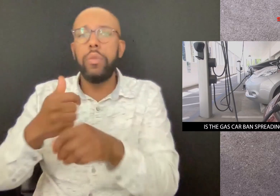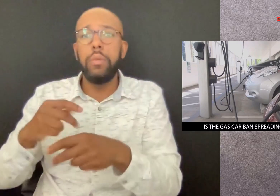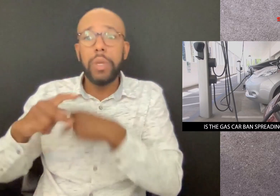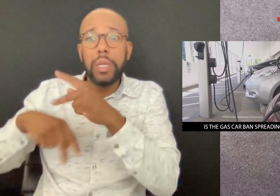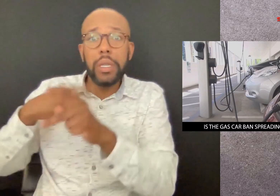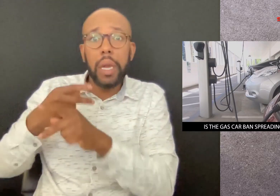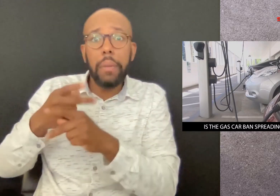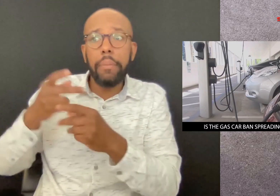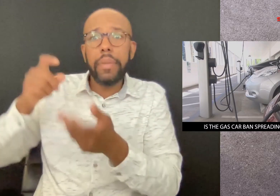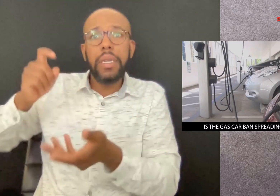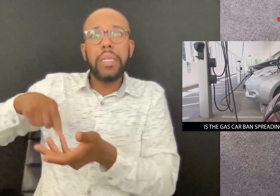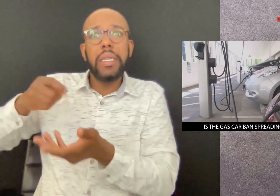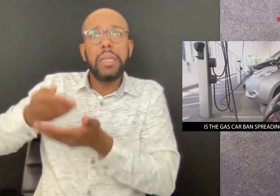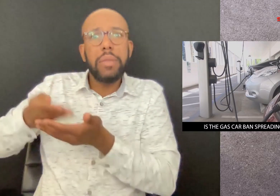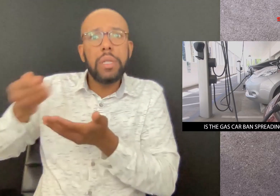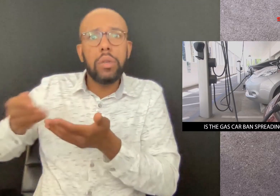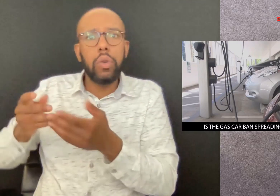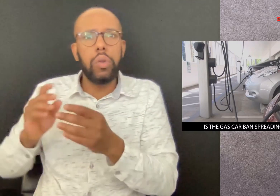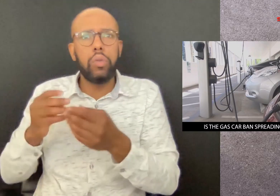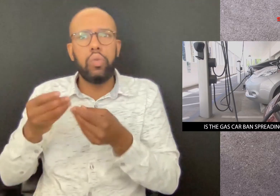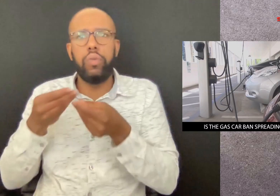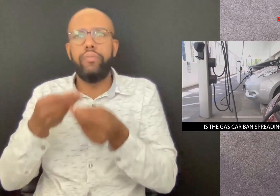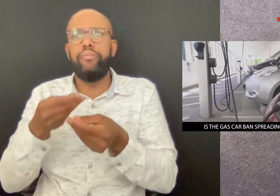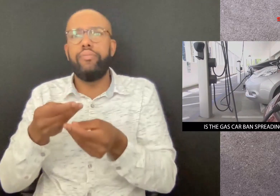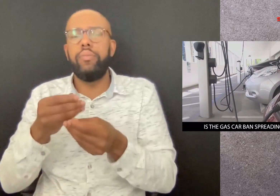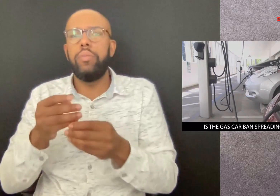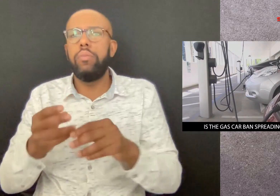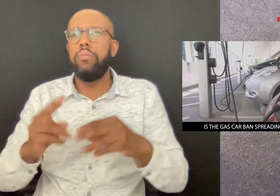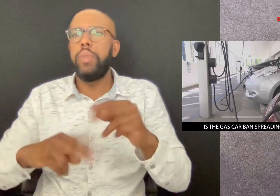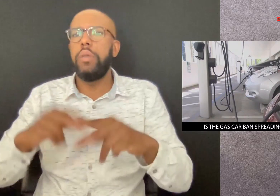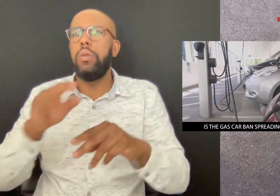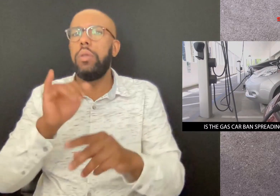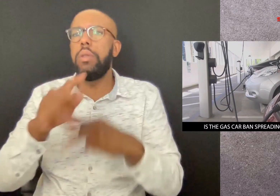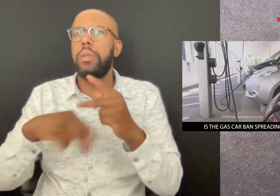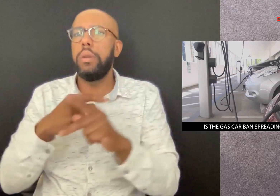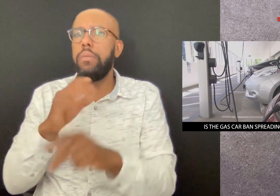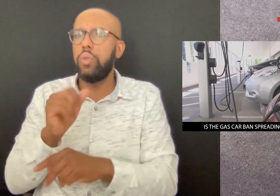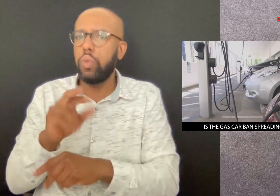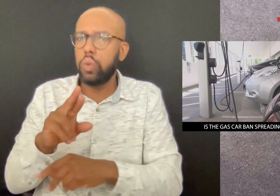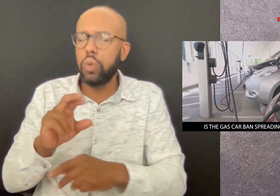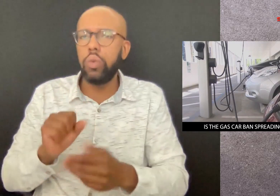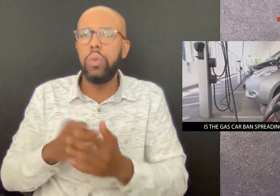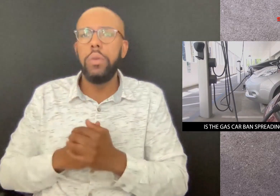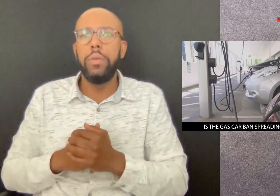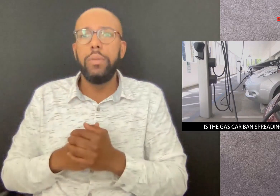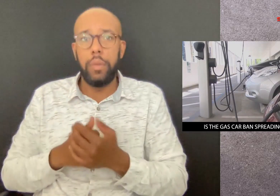mineral availability supply chain issues and vehicle pricing